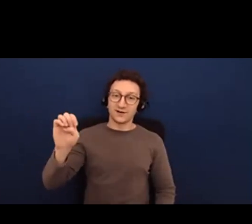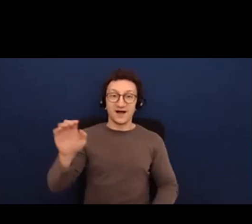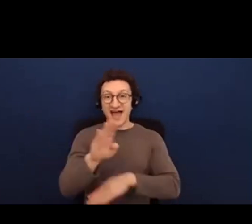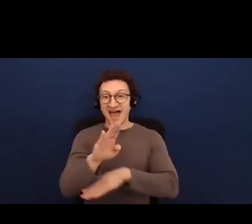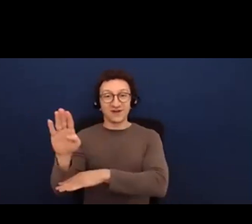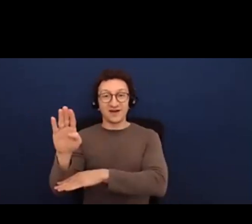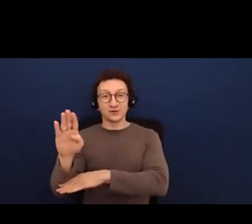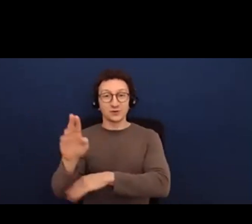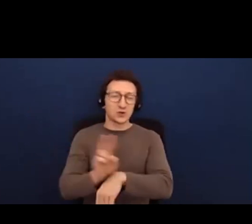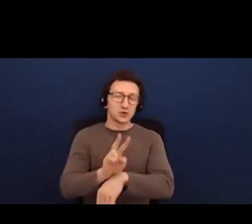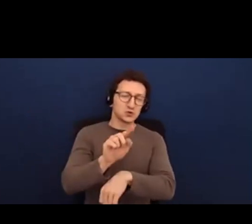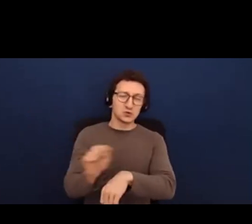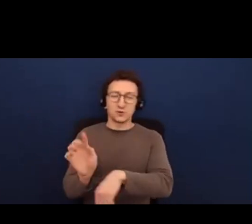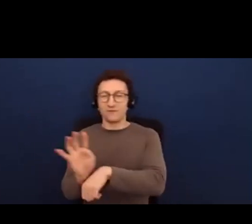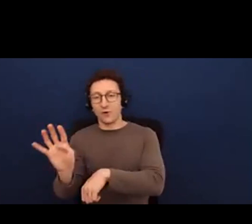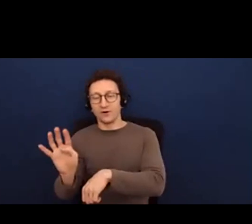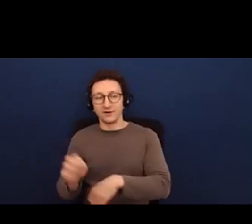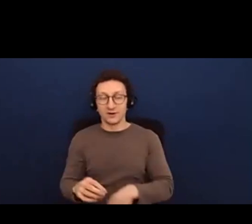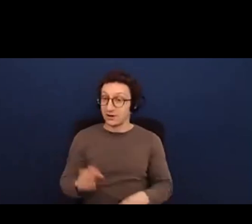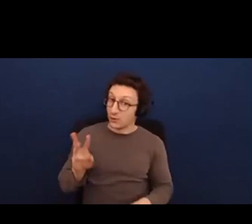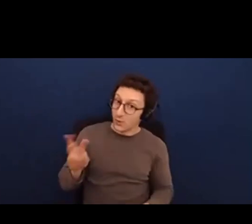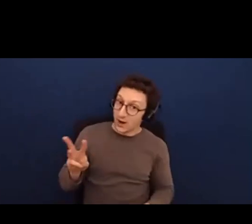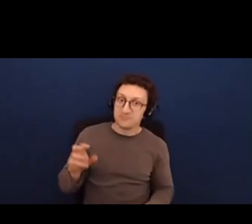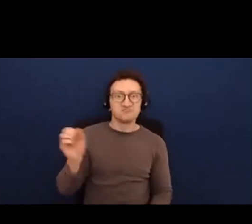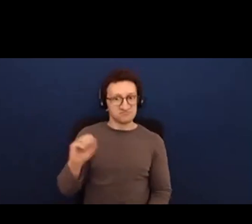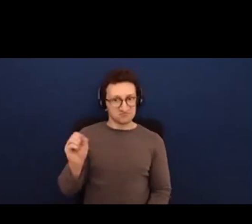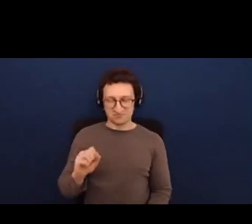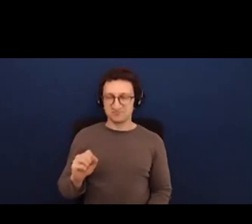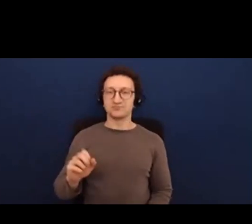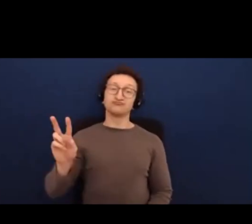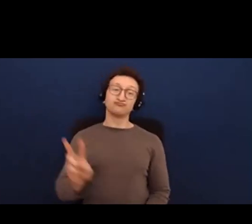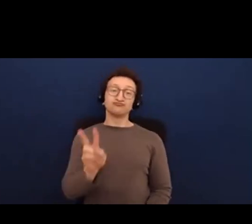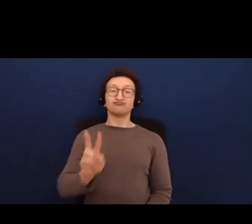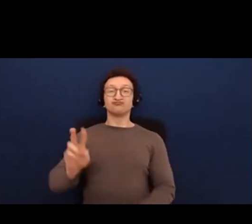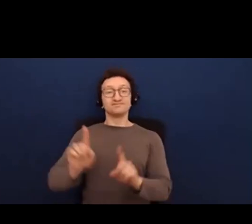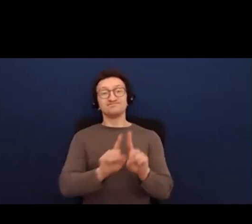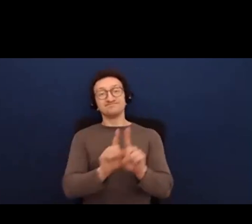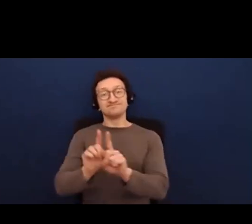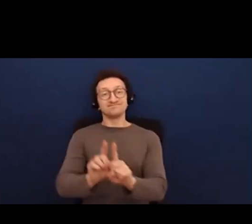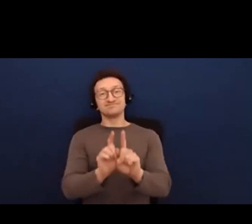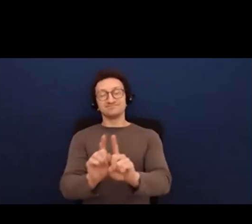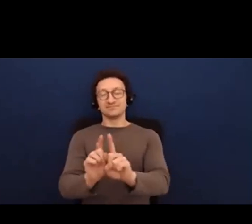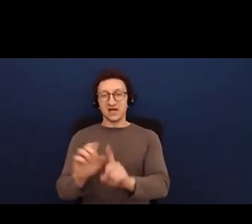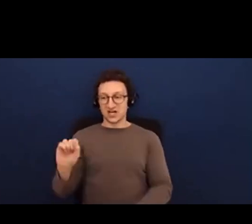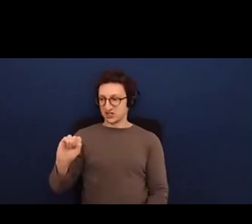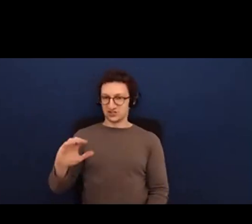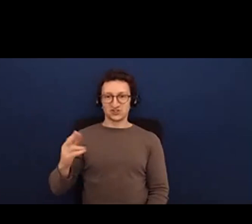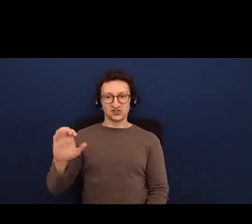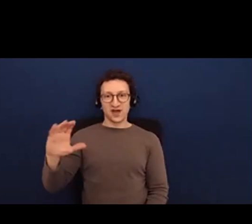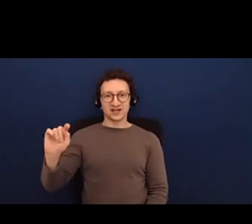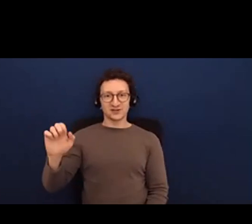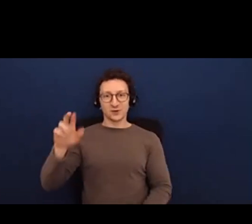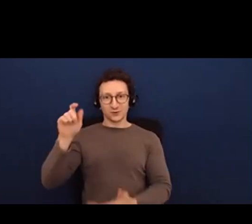I'm telling you, I love this story. They used to walk around, they used to share things. And Schechter writes, you know, that he was very